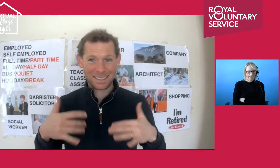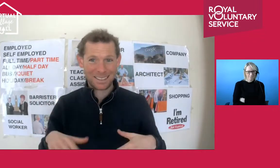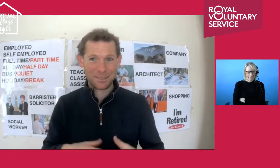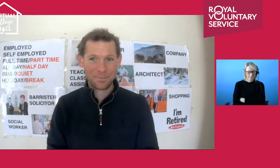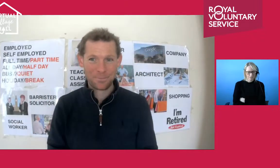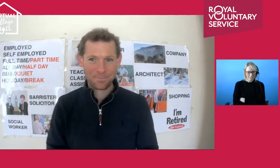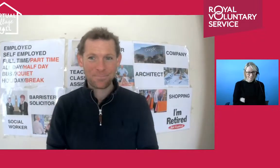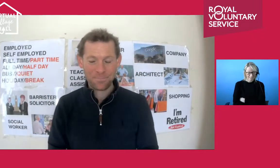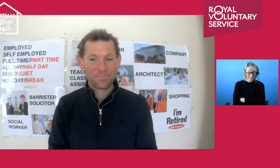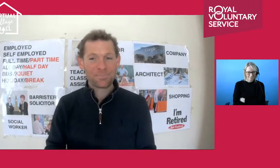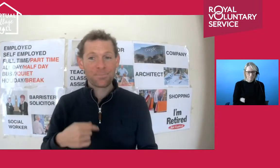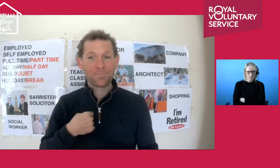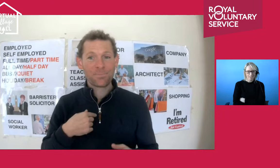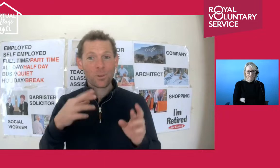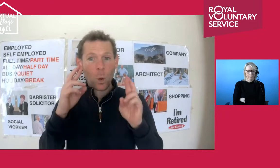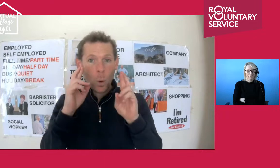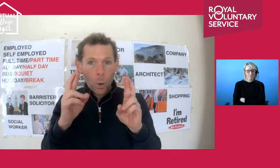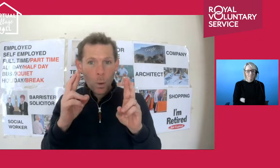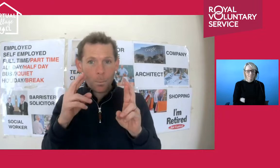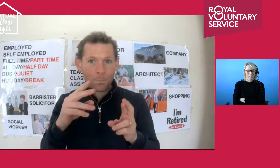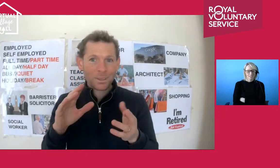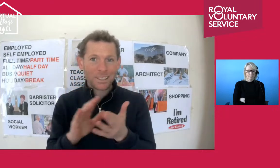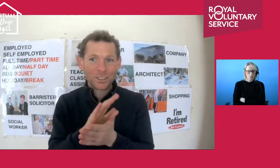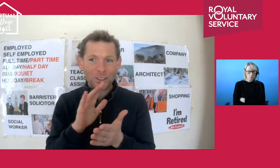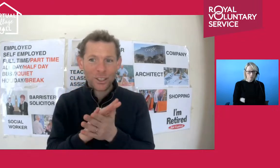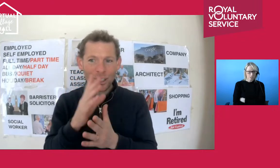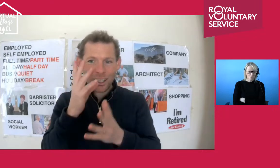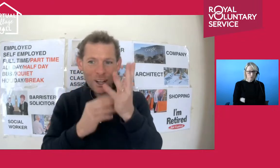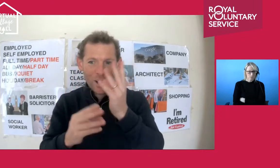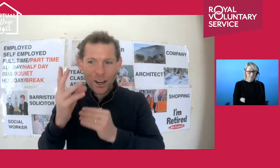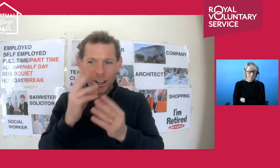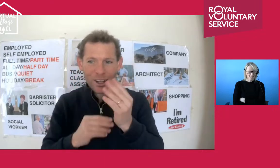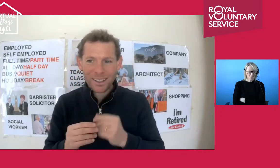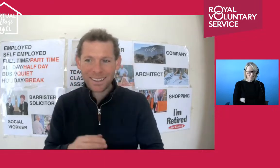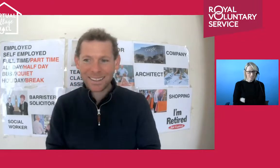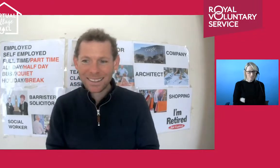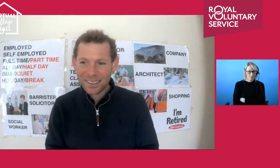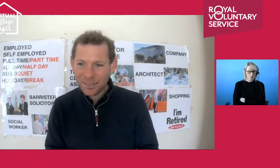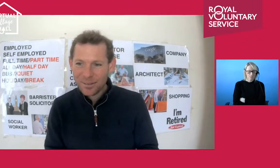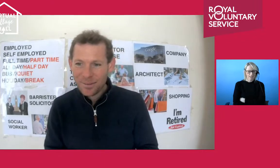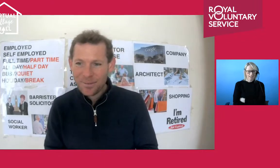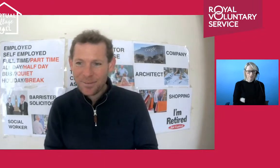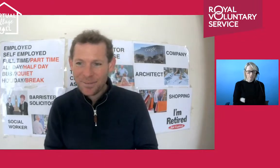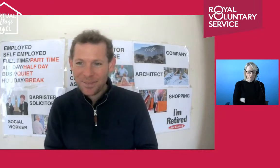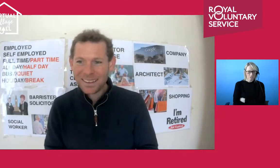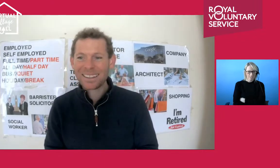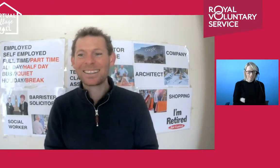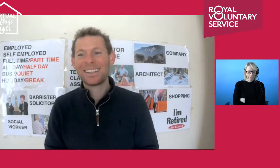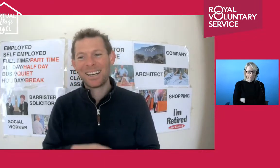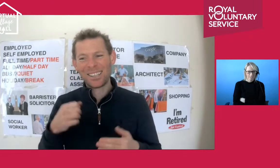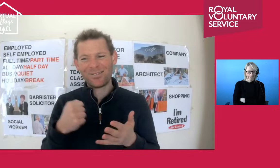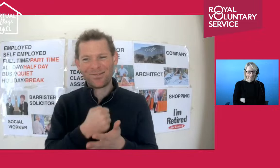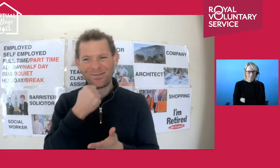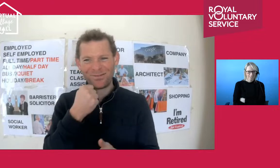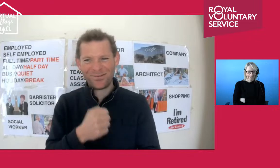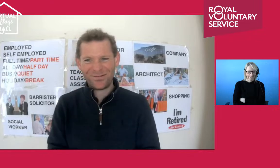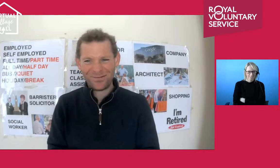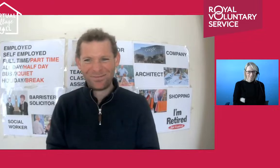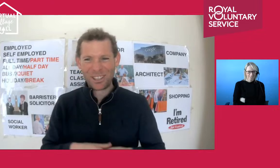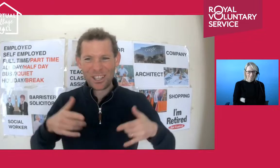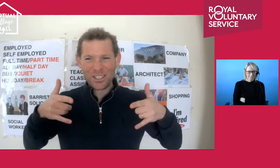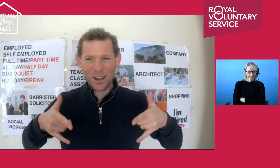right. Brilliant. Amazing. Really good. So hopefully you enjoyed this session, learning more sign language.